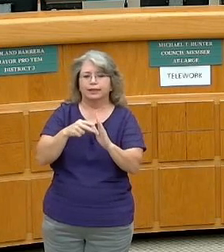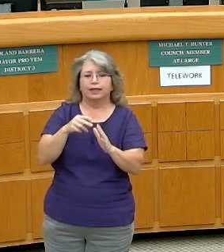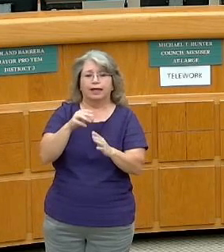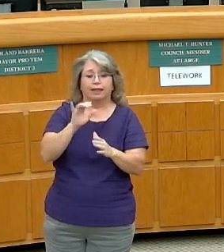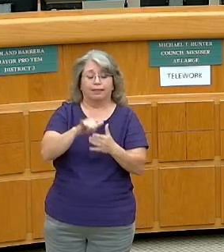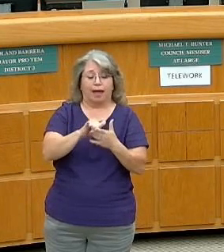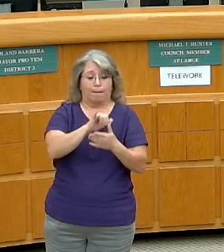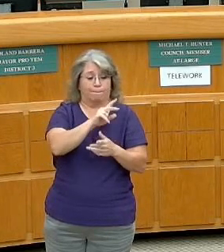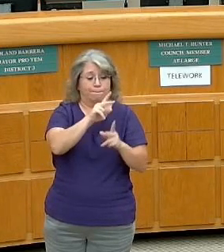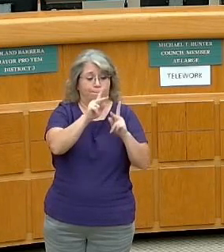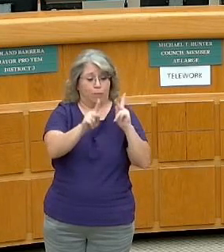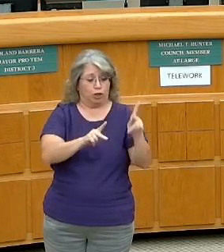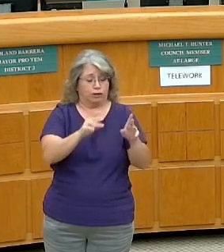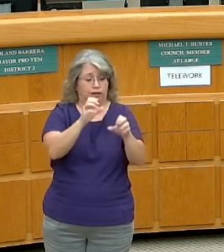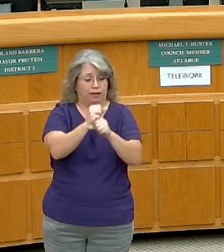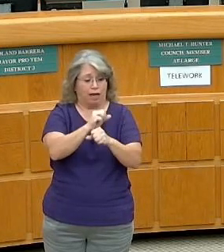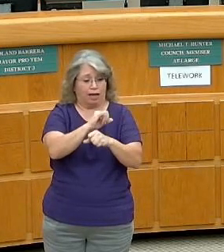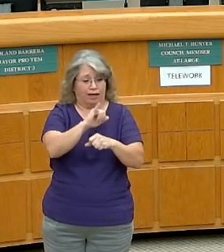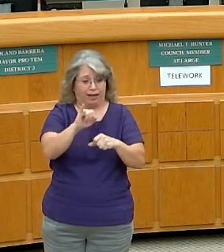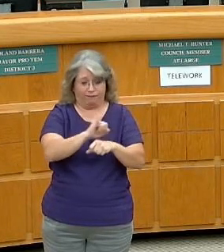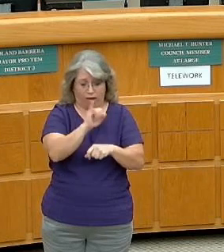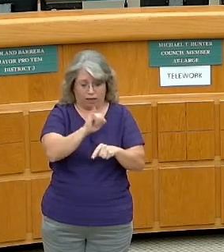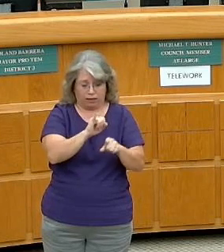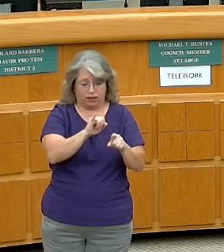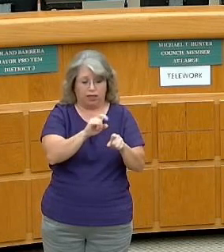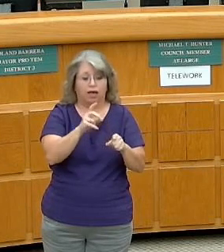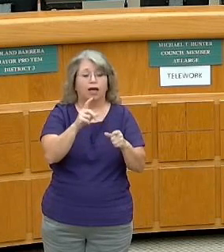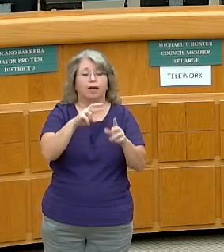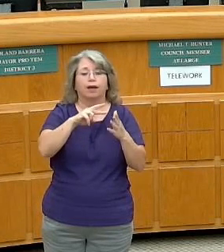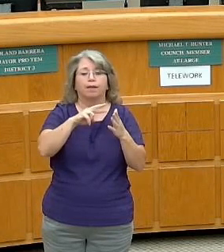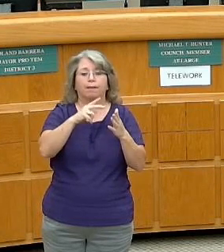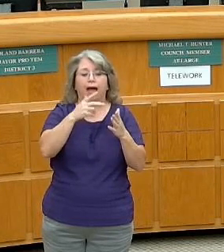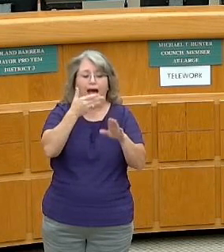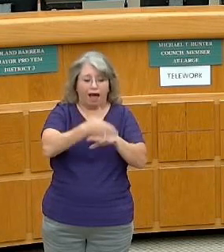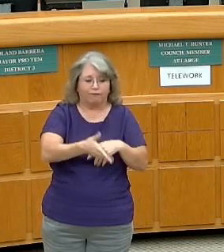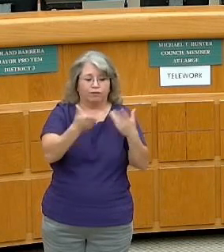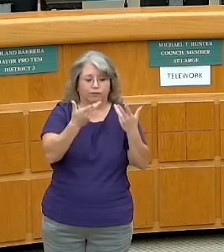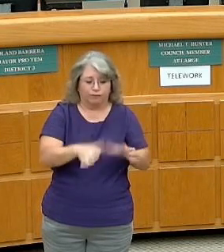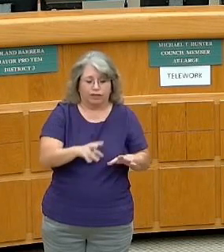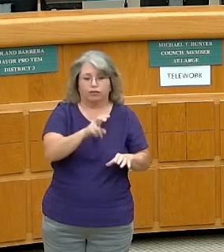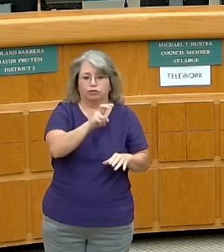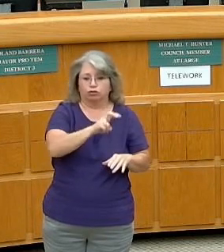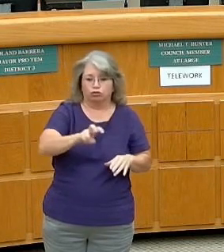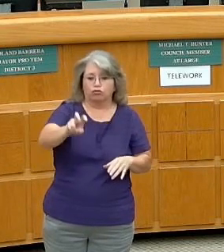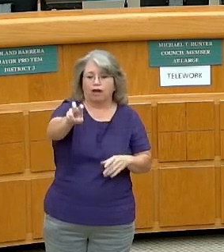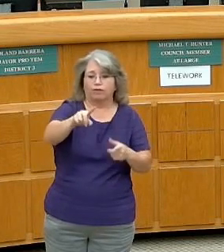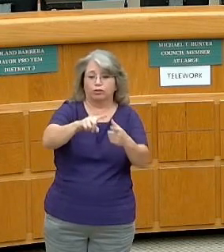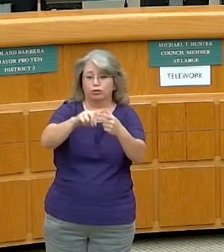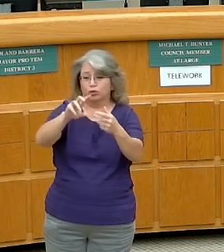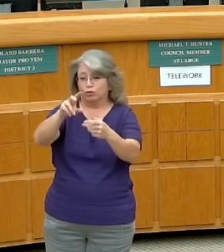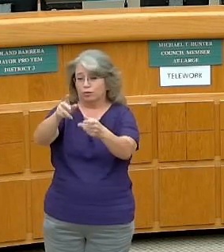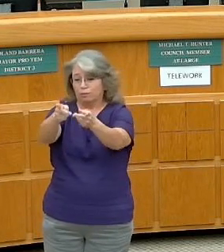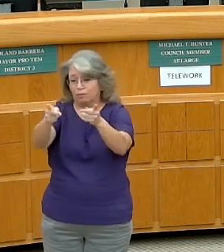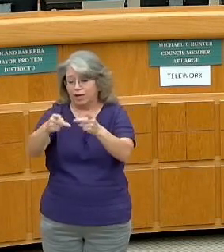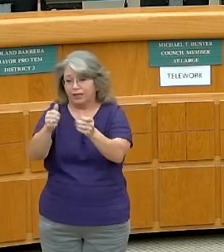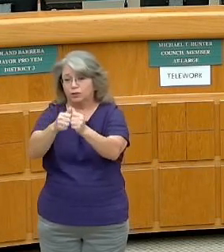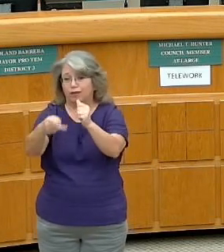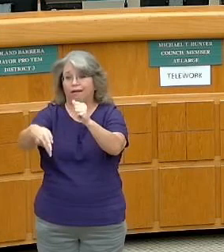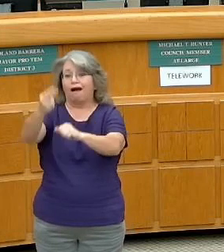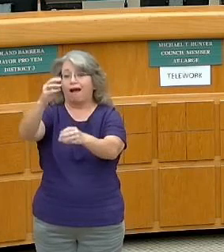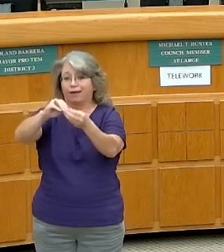has traveled to a geographical area with high numbers of infected persons, and now they have tested positive